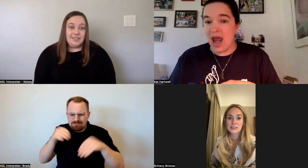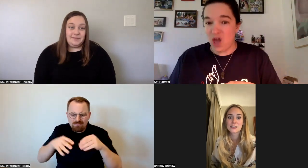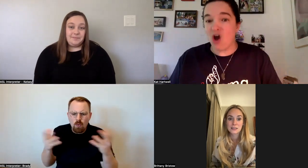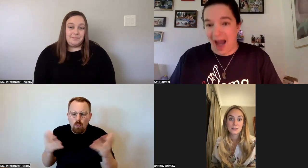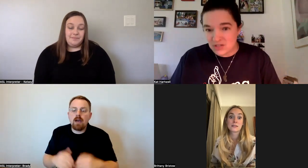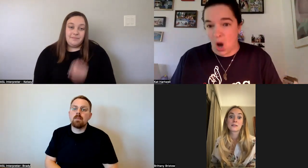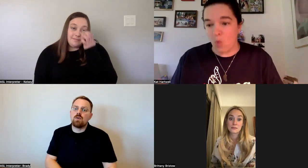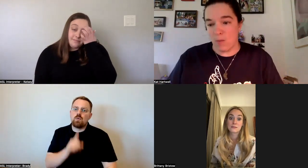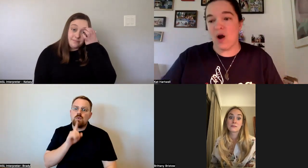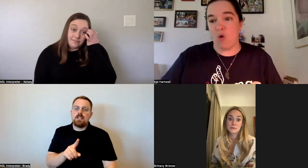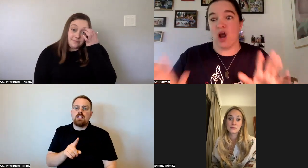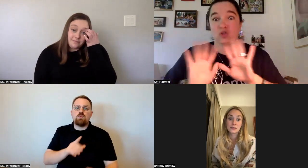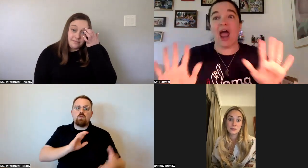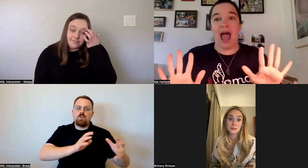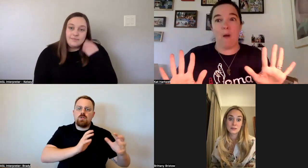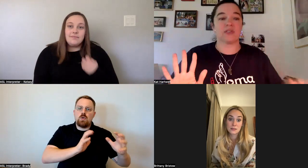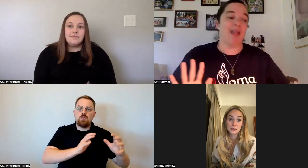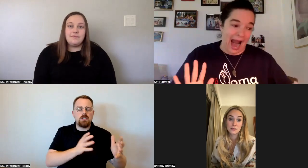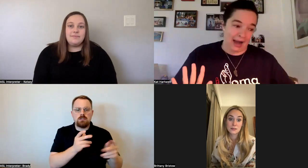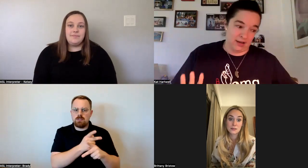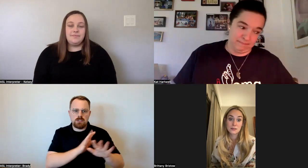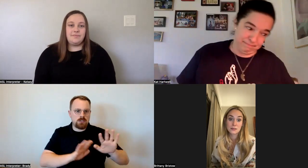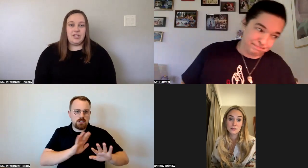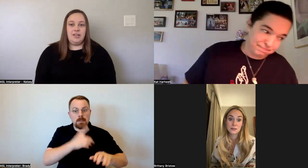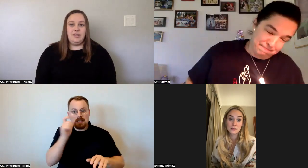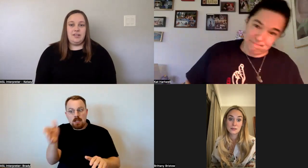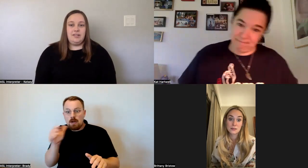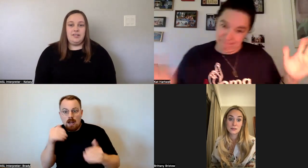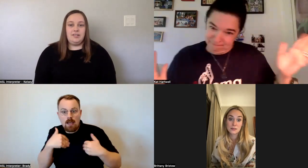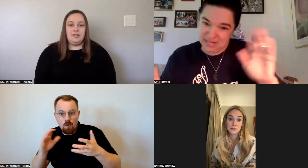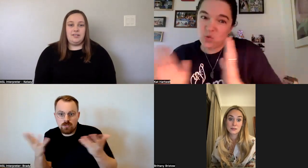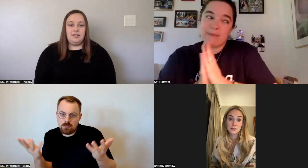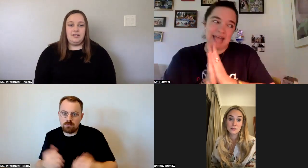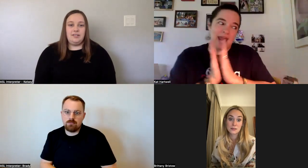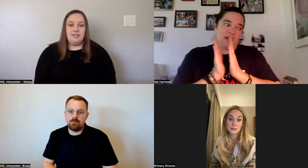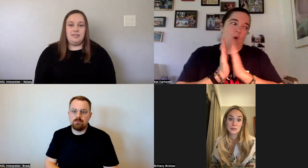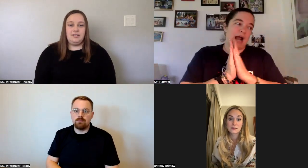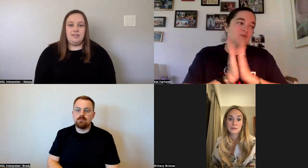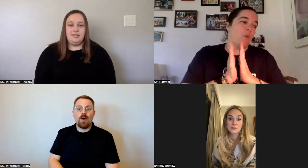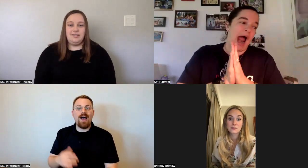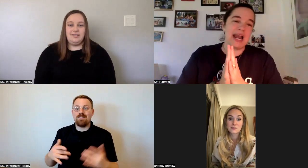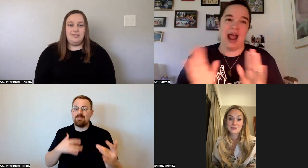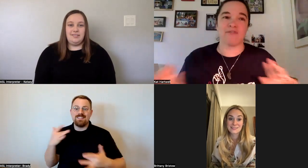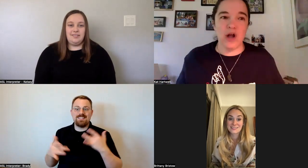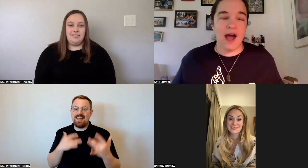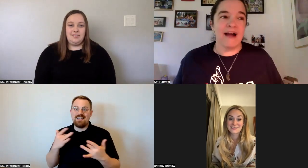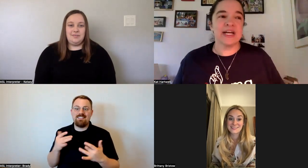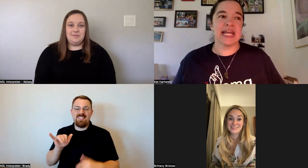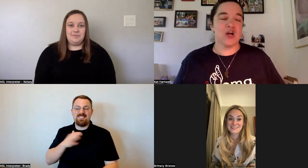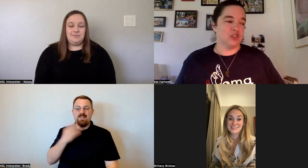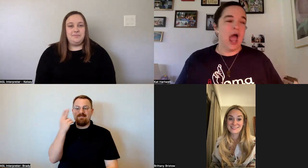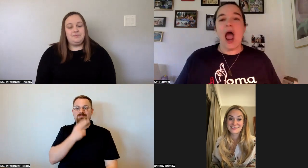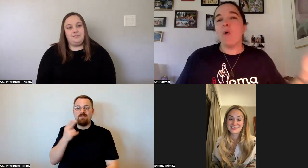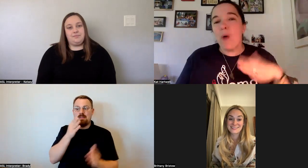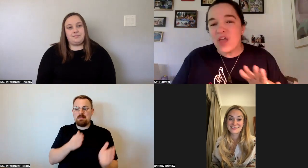dryer, condo when we go there. So that helps a lot. So I'm excited. Go back to Hawaii after